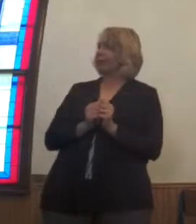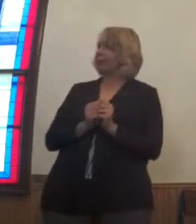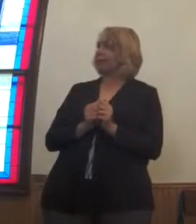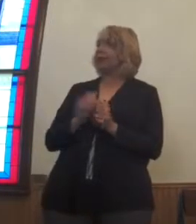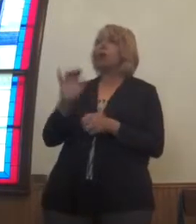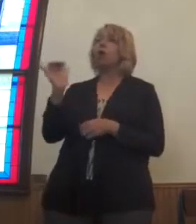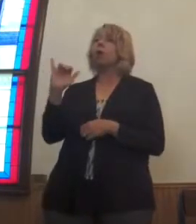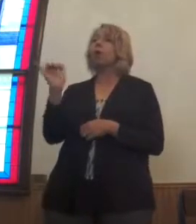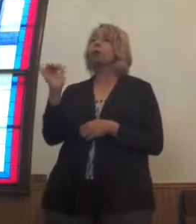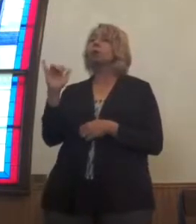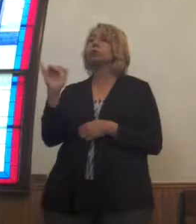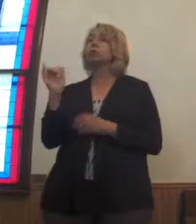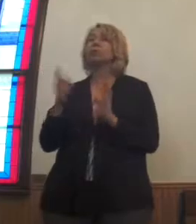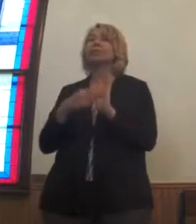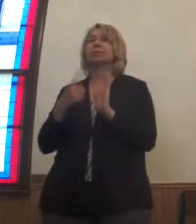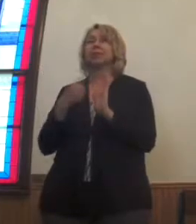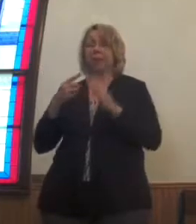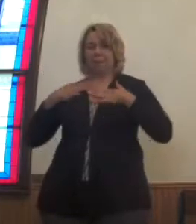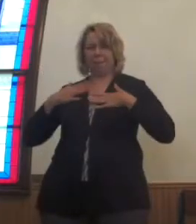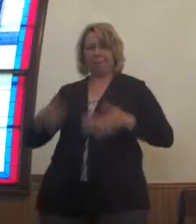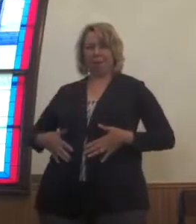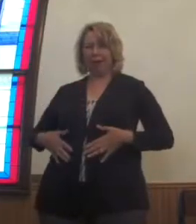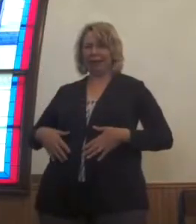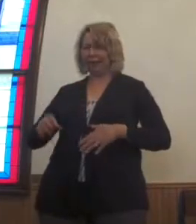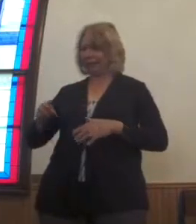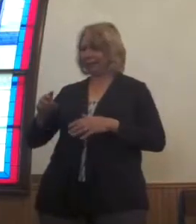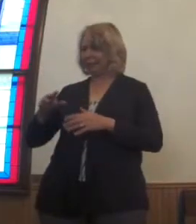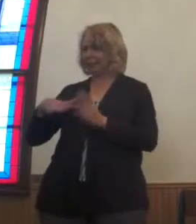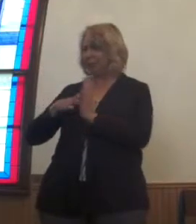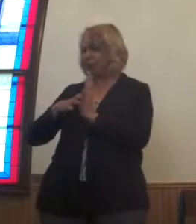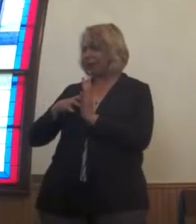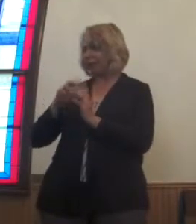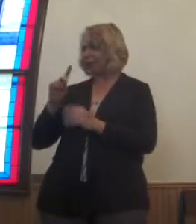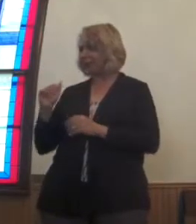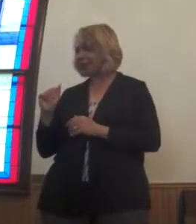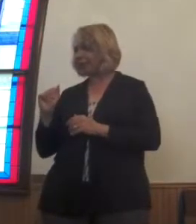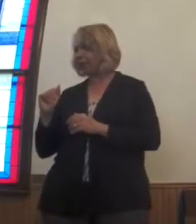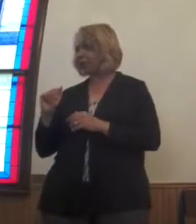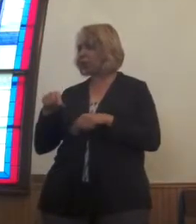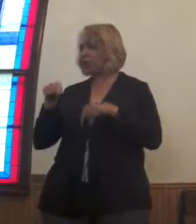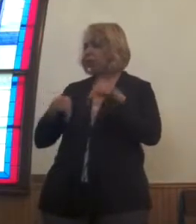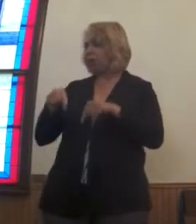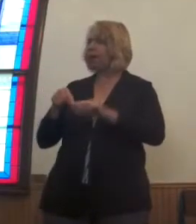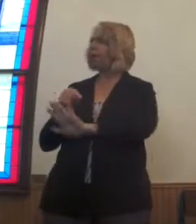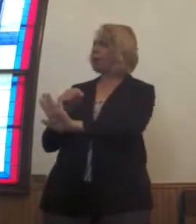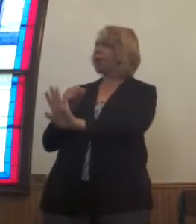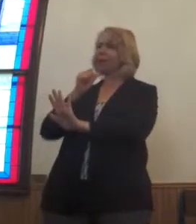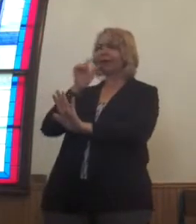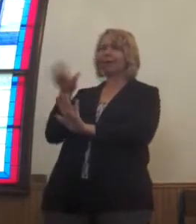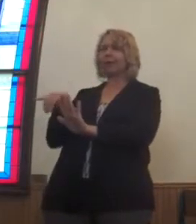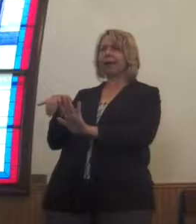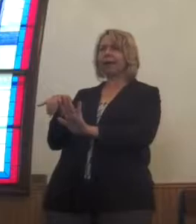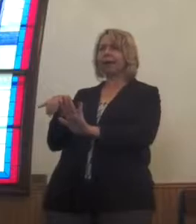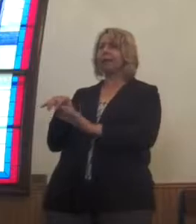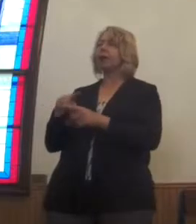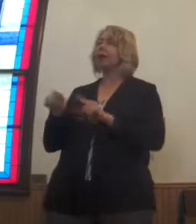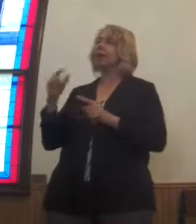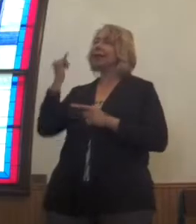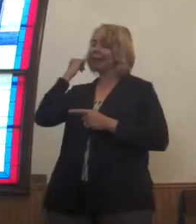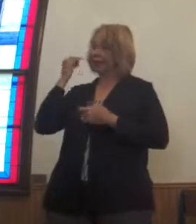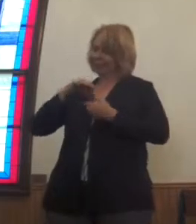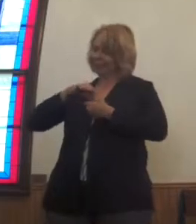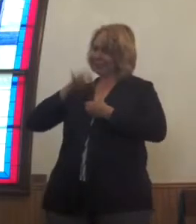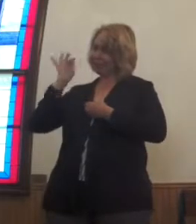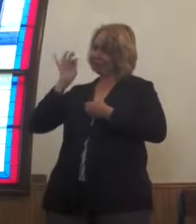mistaken with being weak physically. Okay? I'll say it again. It's not being weak physically, but it should be looked